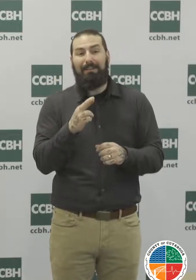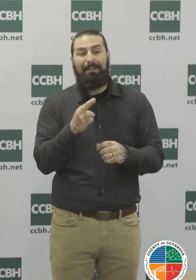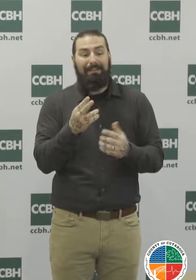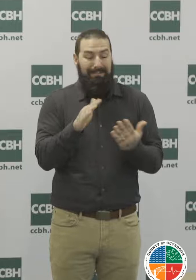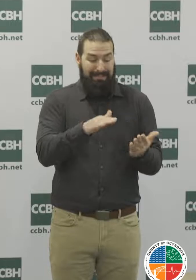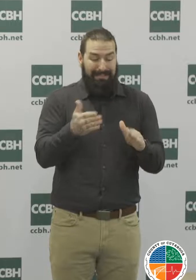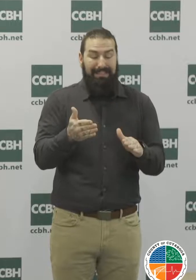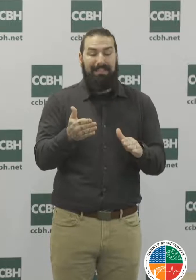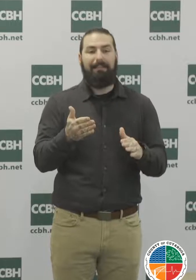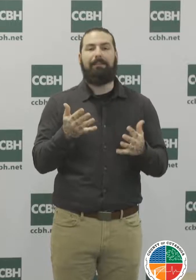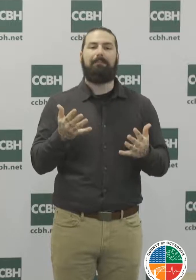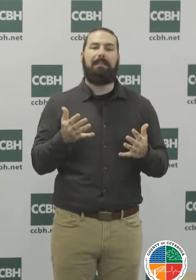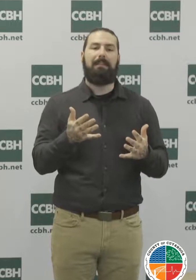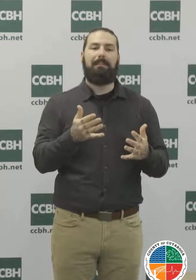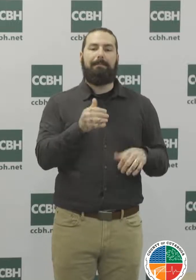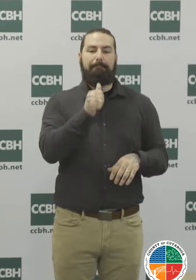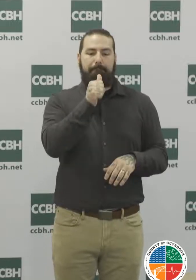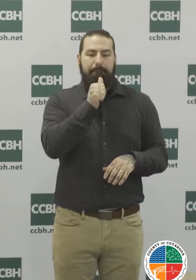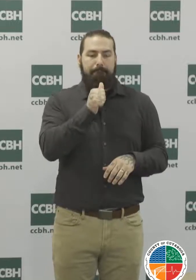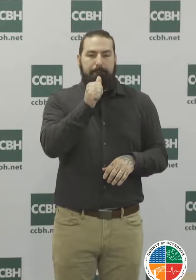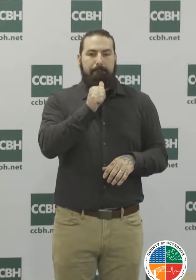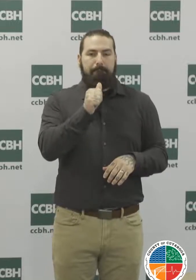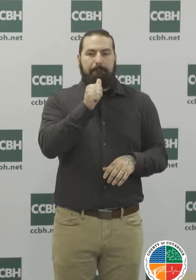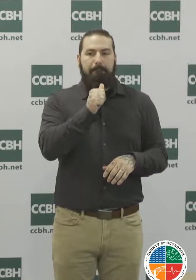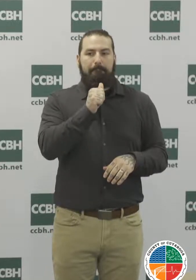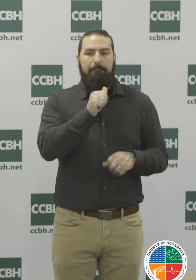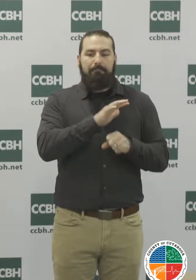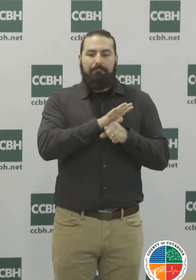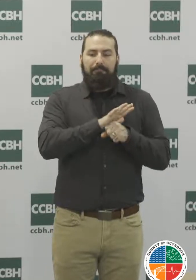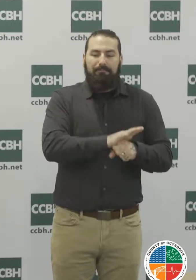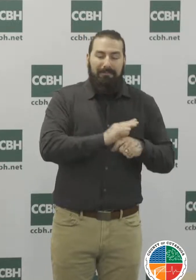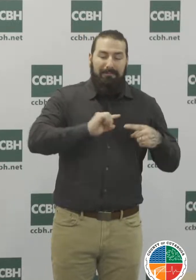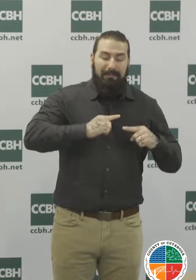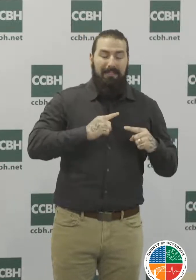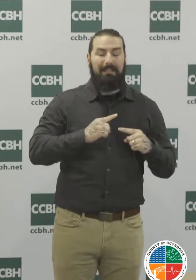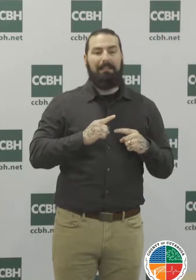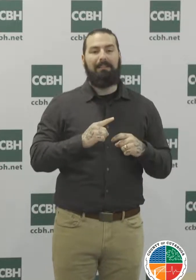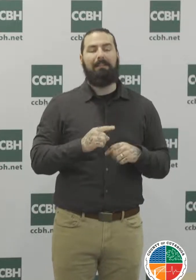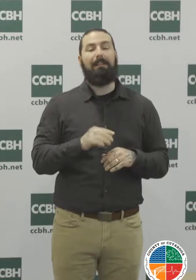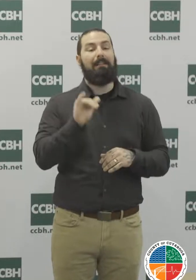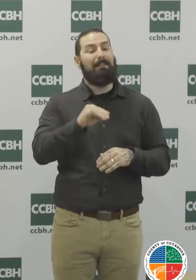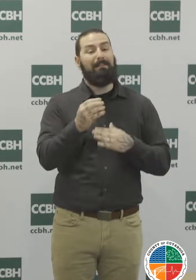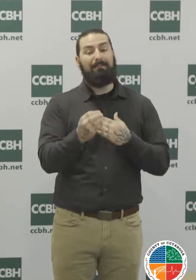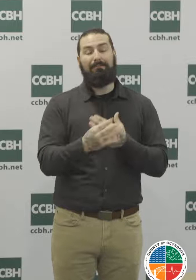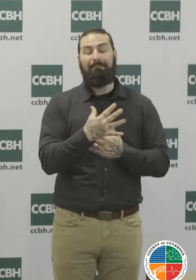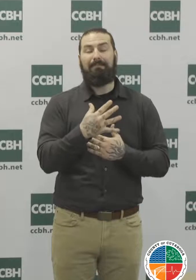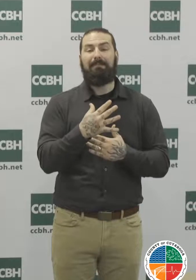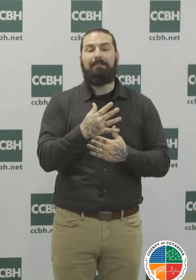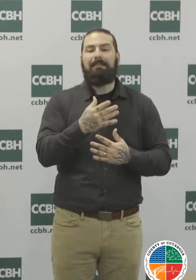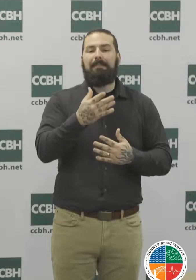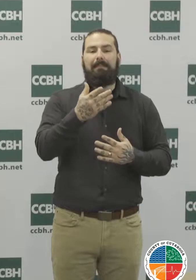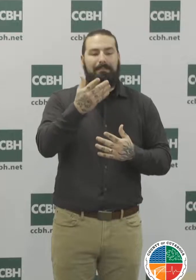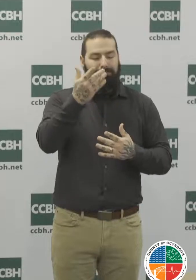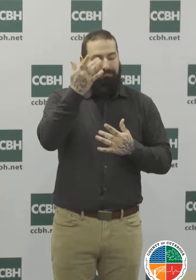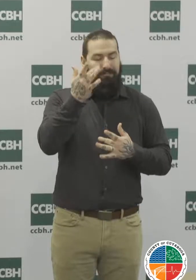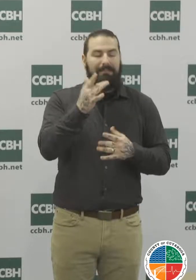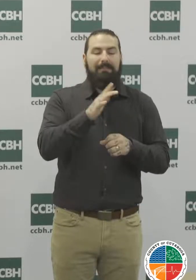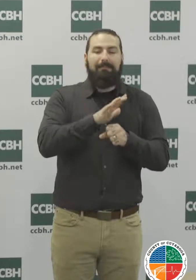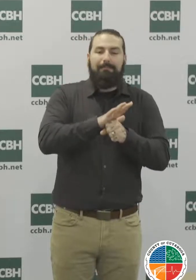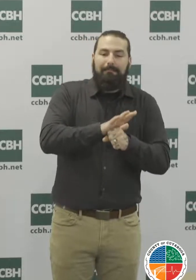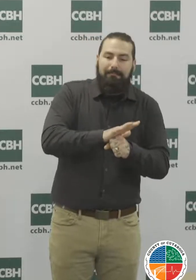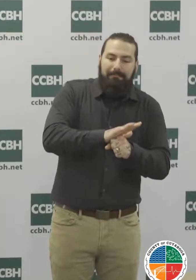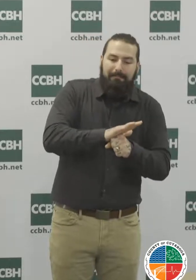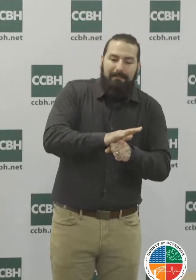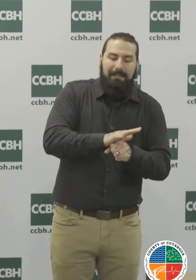mental well-being, and it also contributes to the chronic stress that we have previously discussed and the development